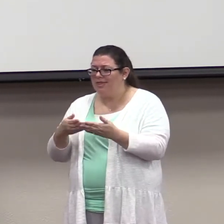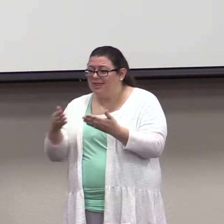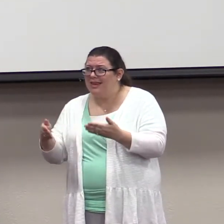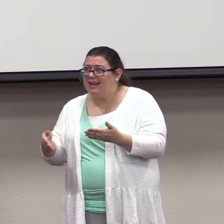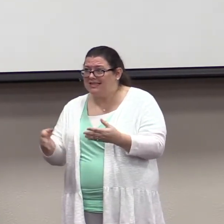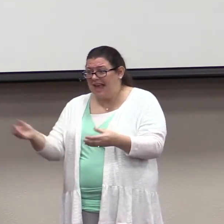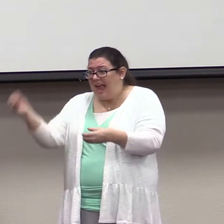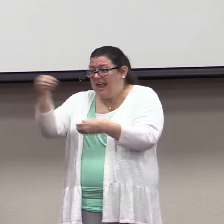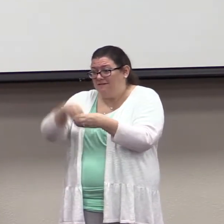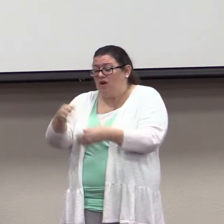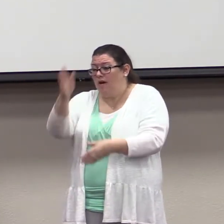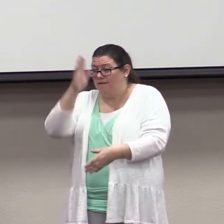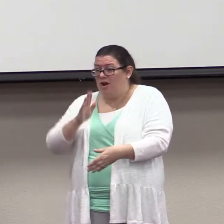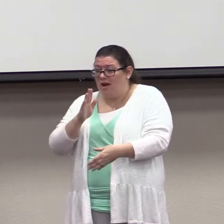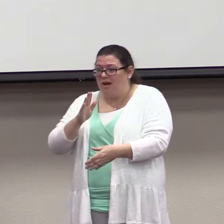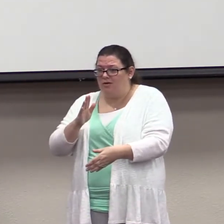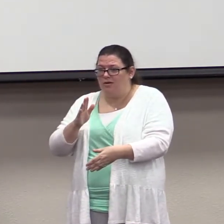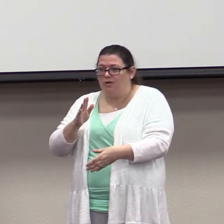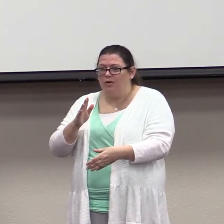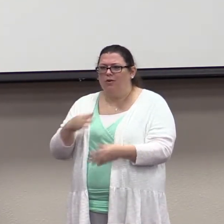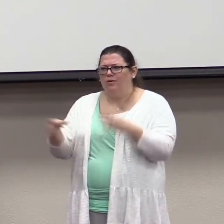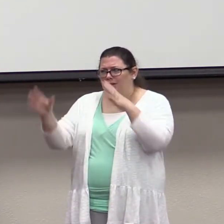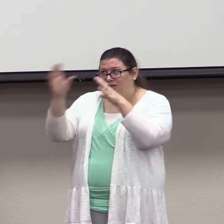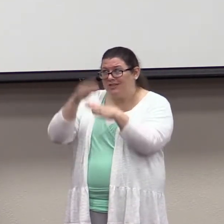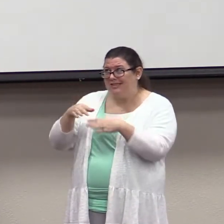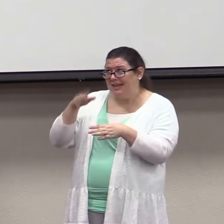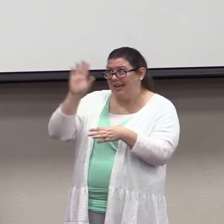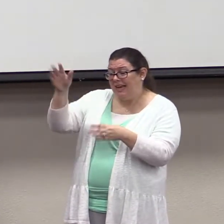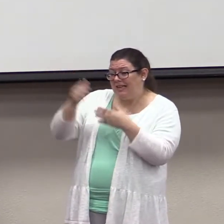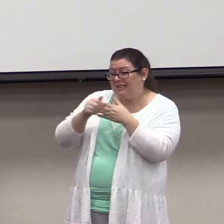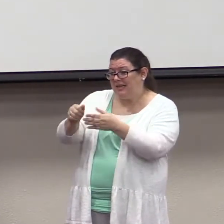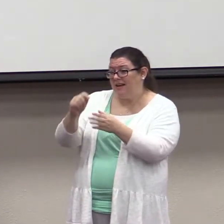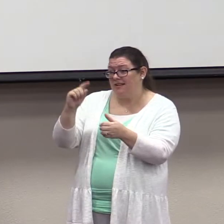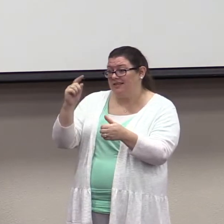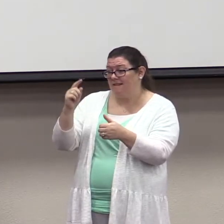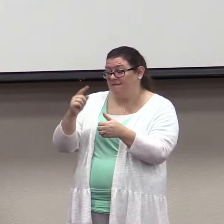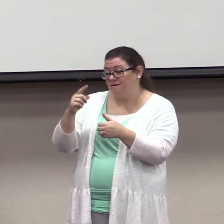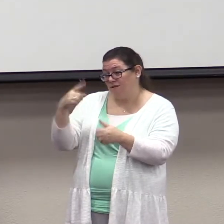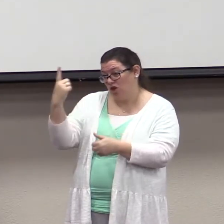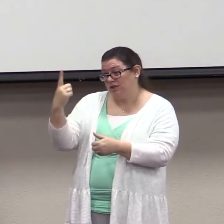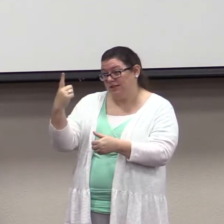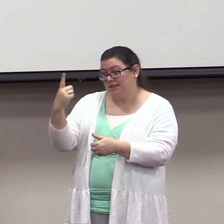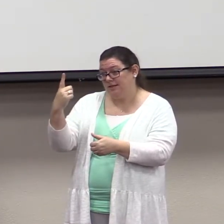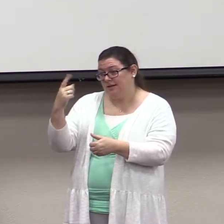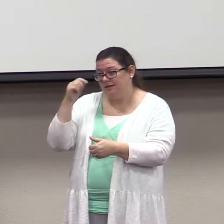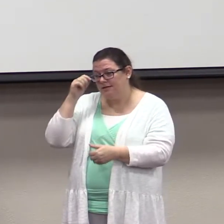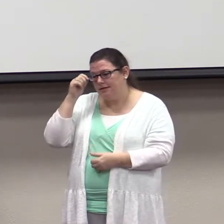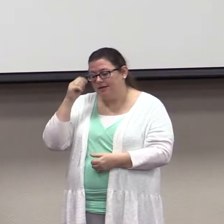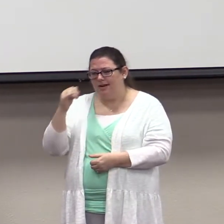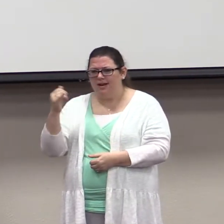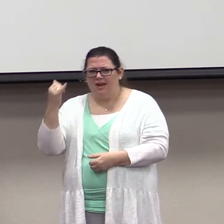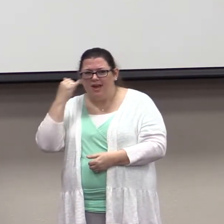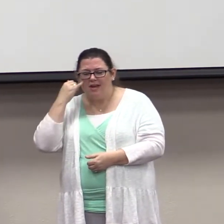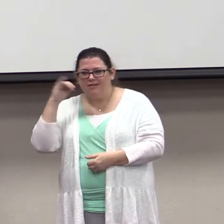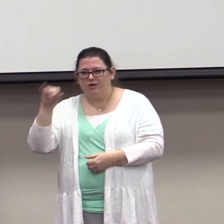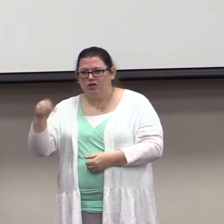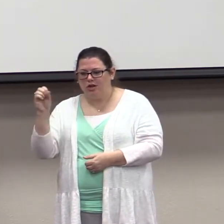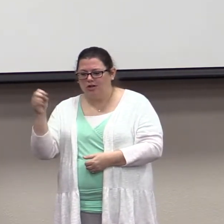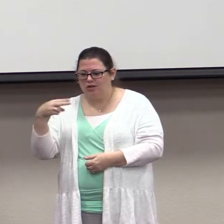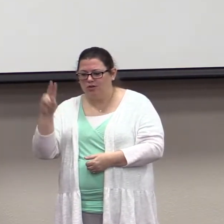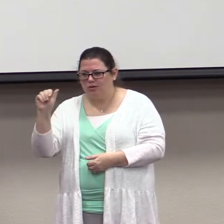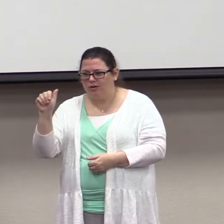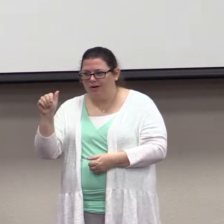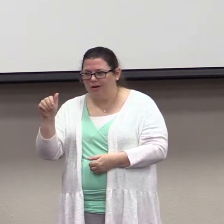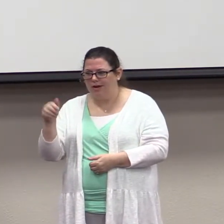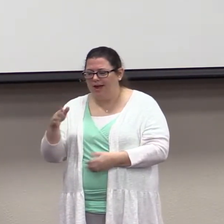first. If the Gibeonites had been honest with Joshua and told them that, yes, they were from the land that they were going to be